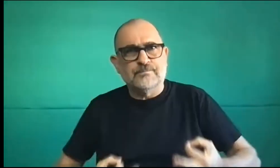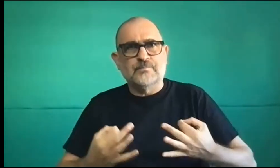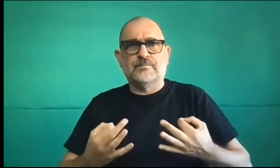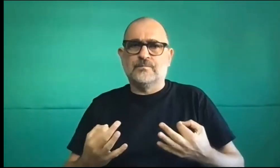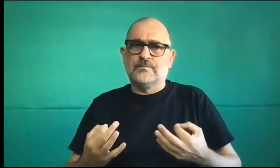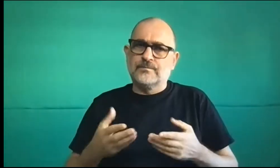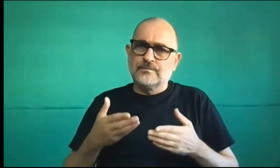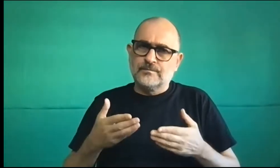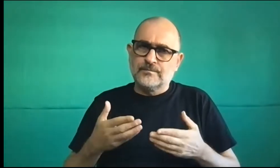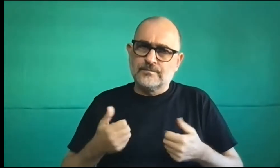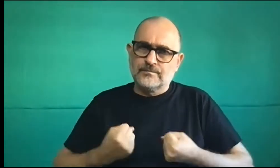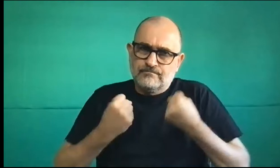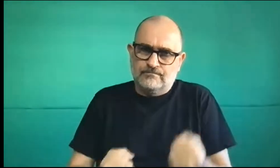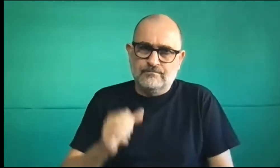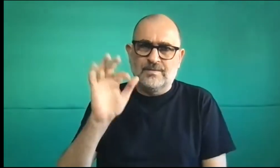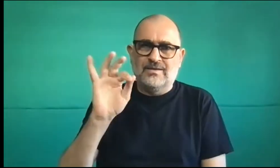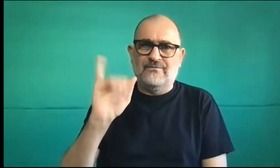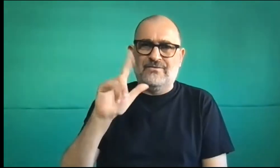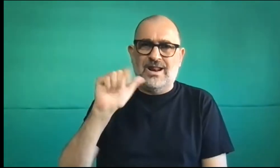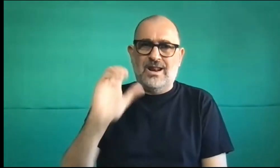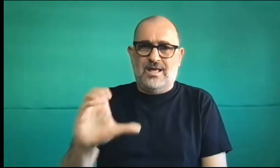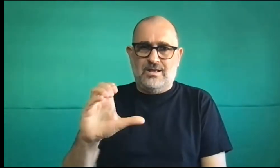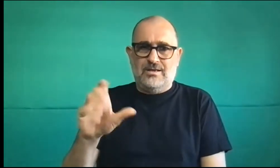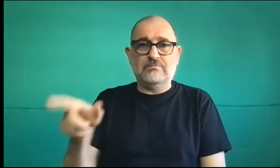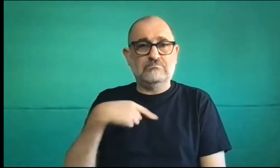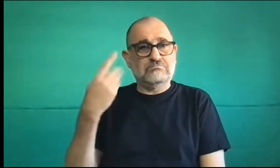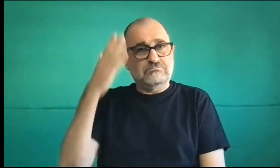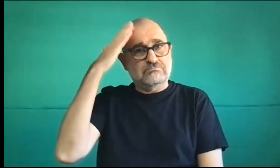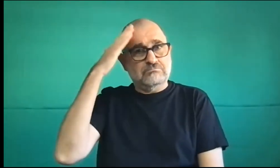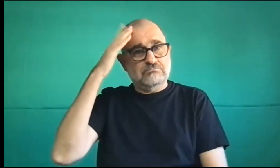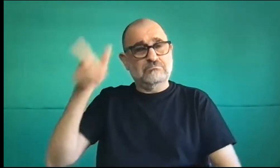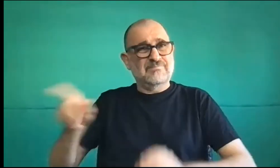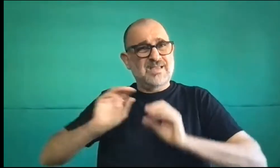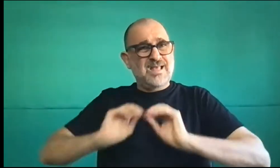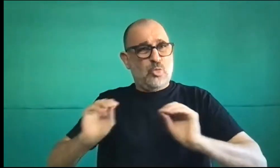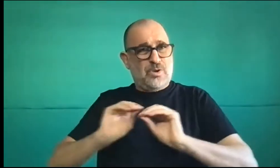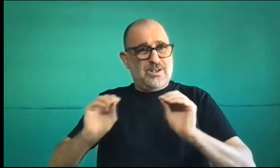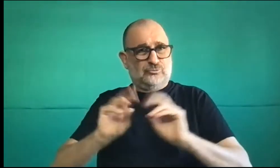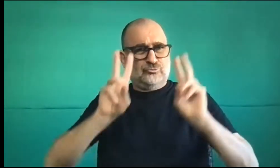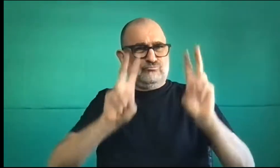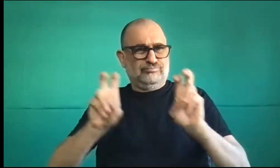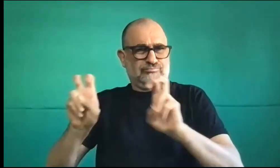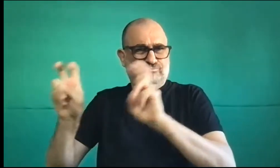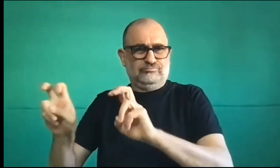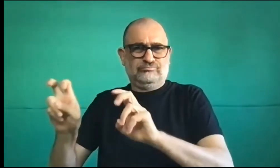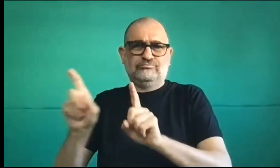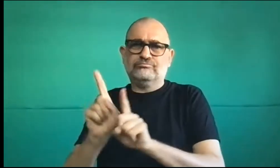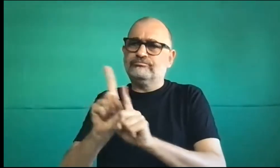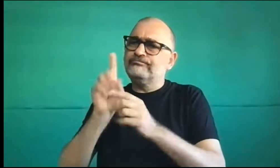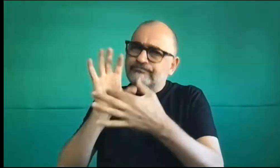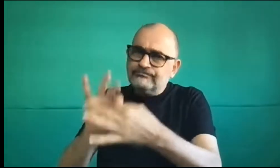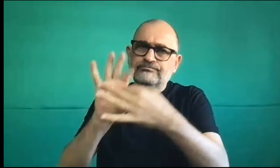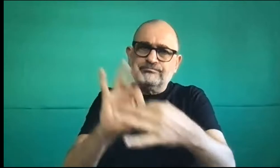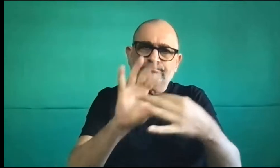carriers of those the knowledge, traditional knowledge, they can transfer that knowledge to the new generations. So in